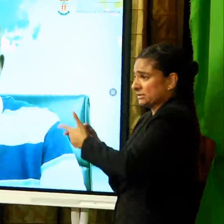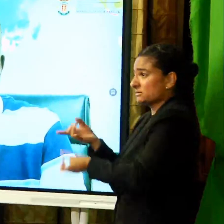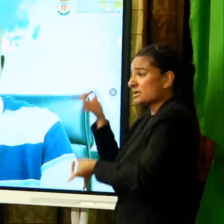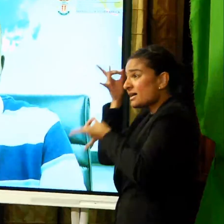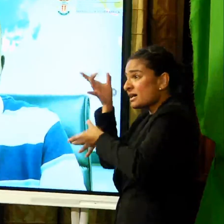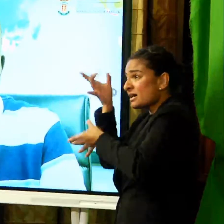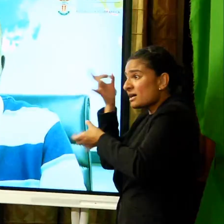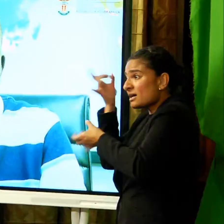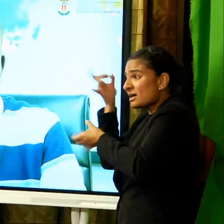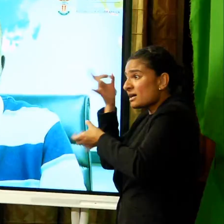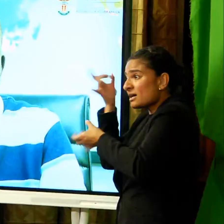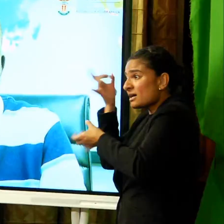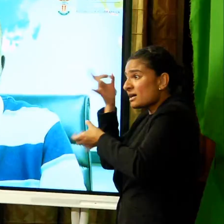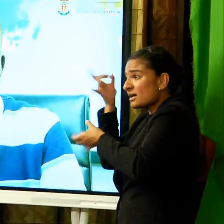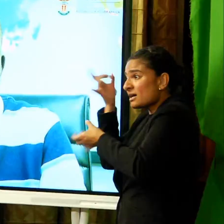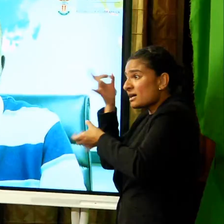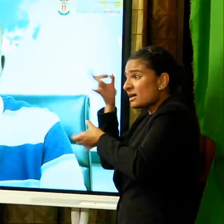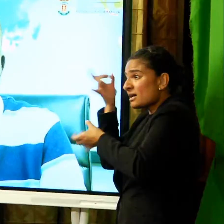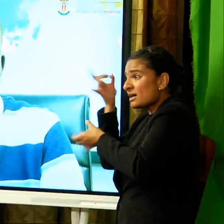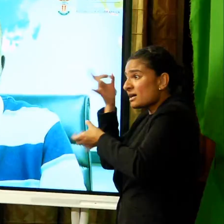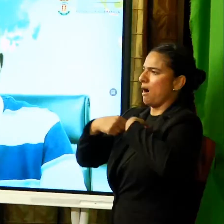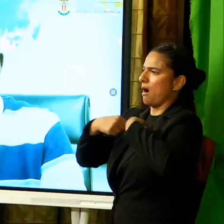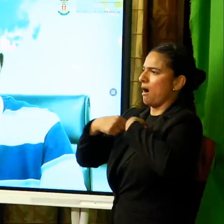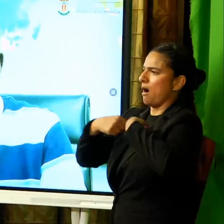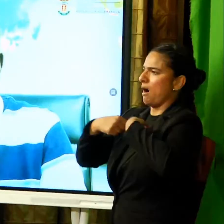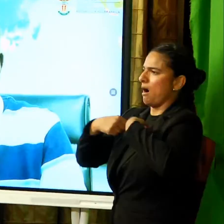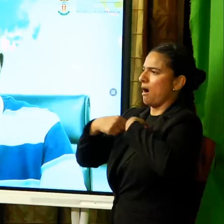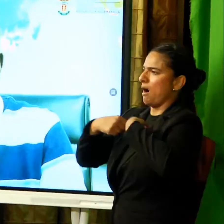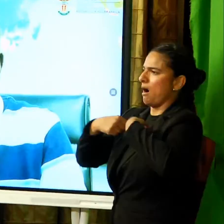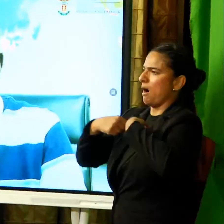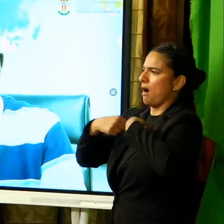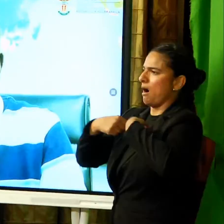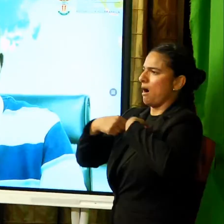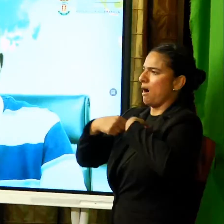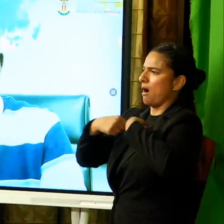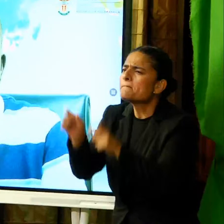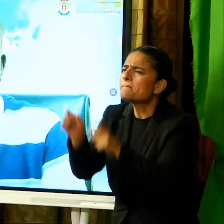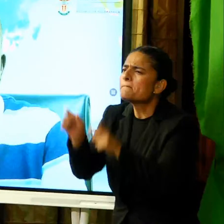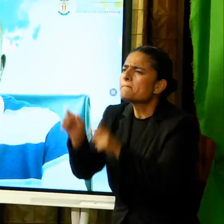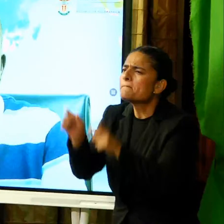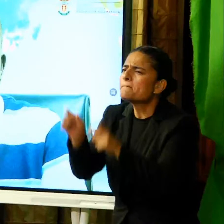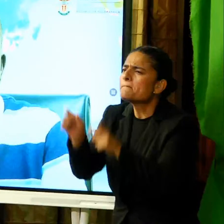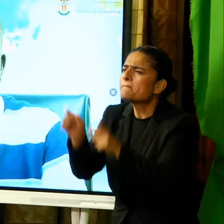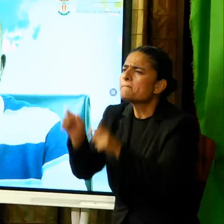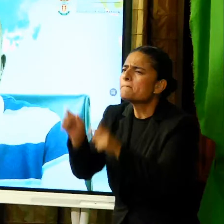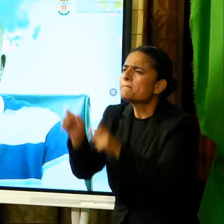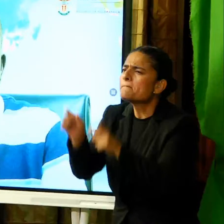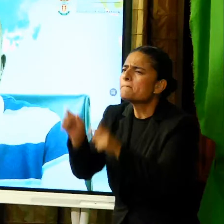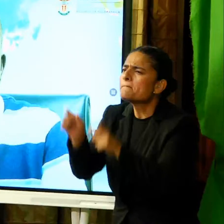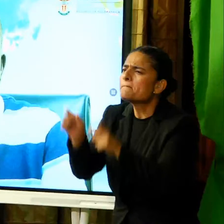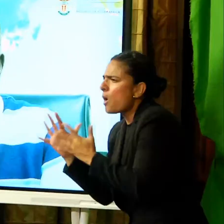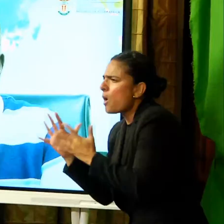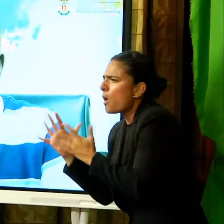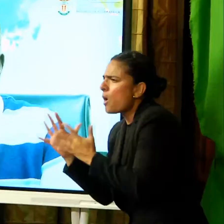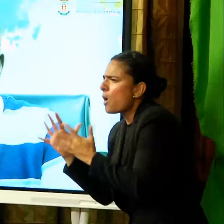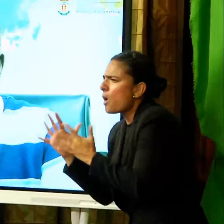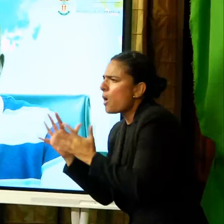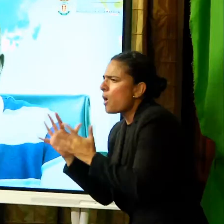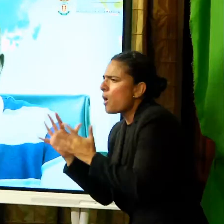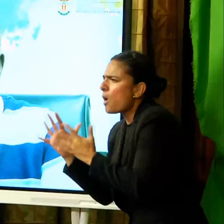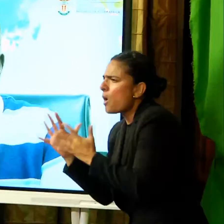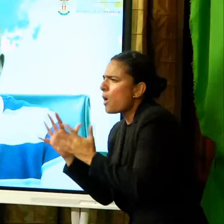on living conditions of South Africans in terms of the number of households, average